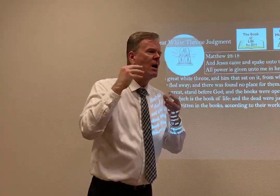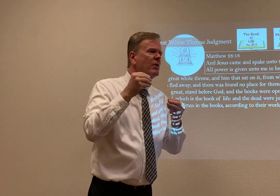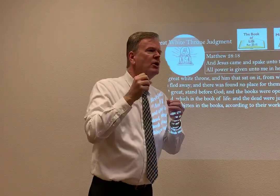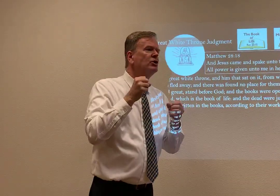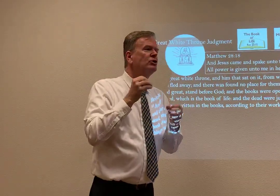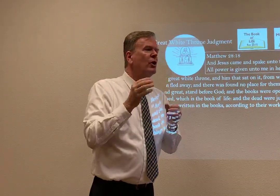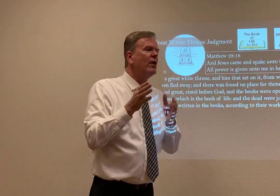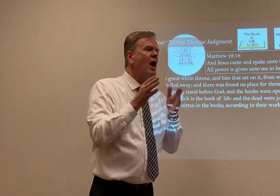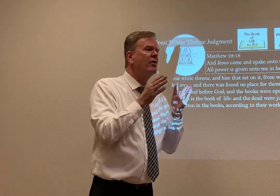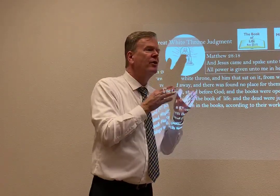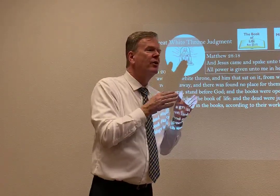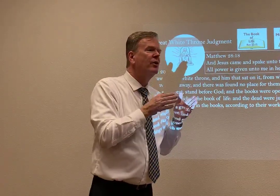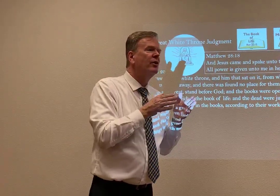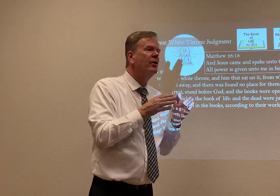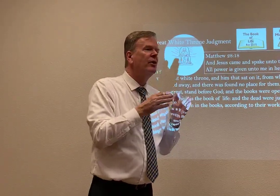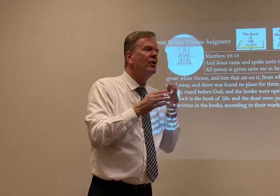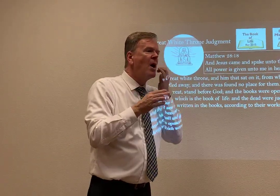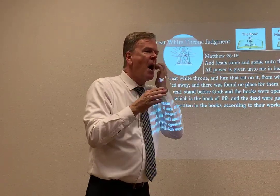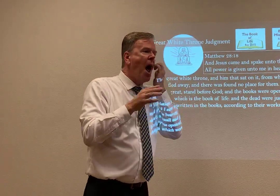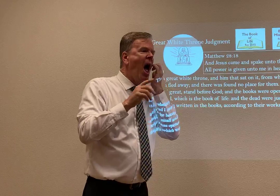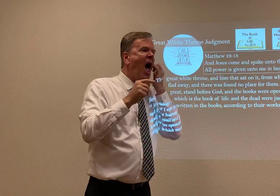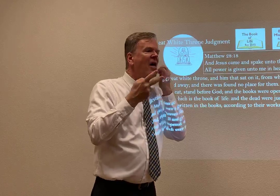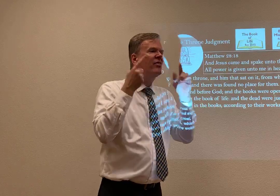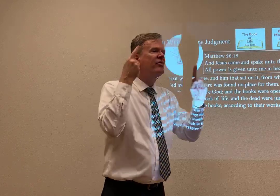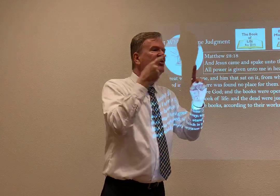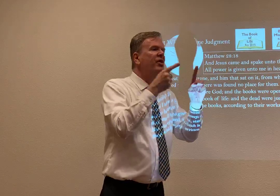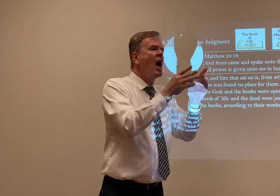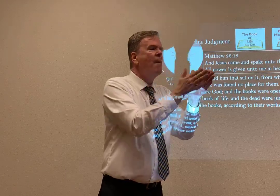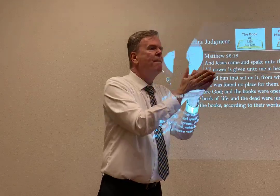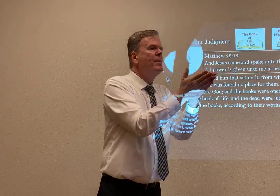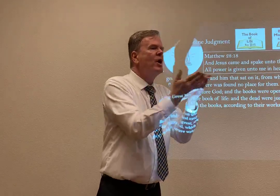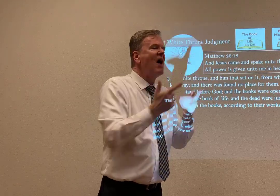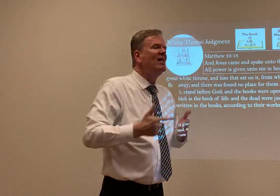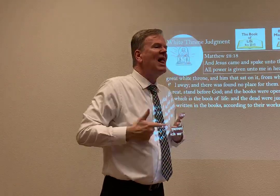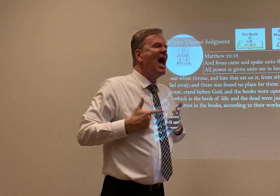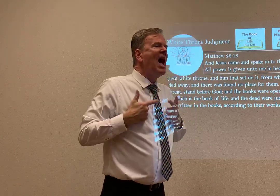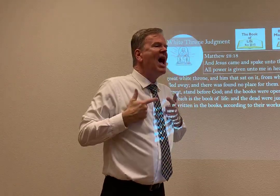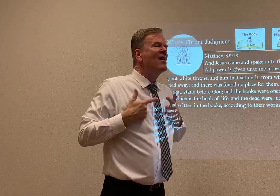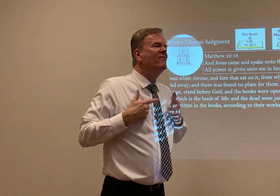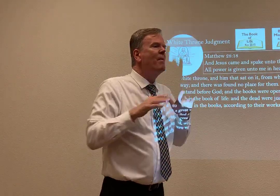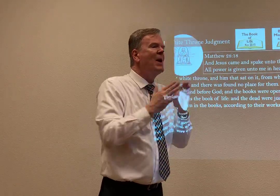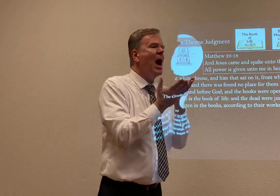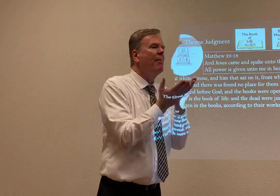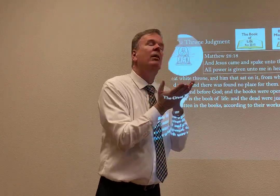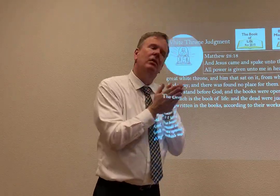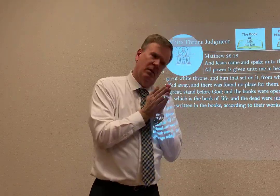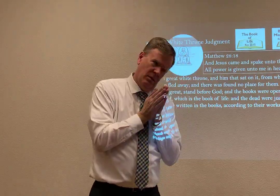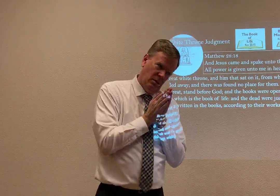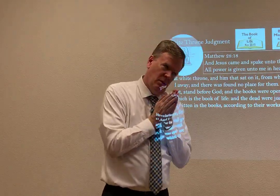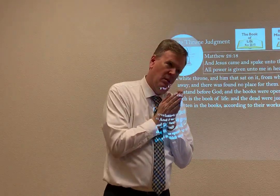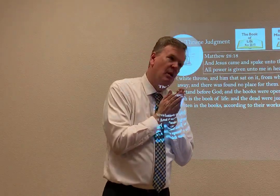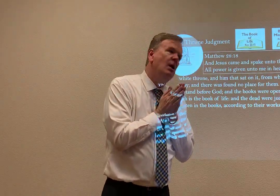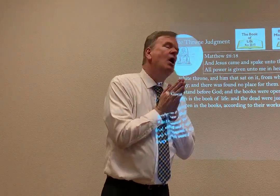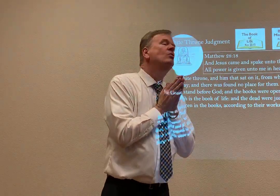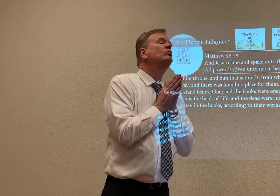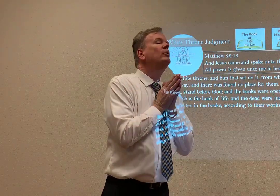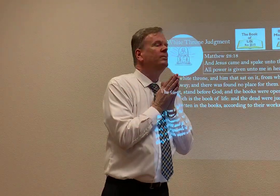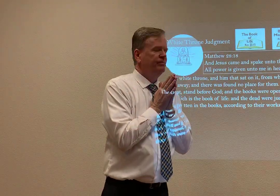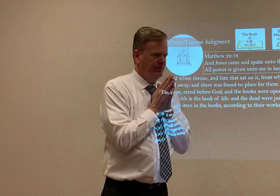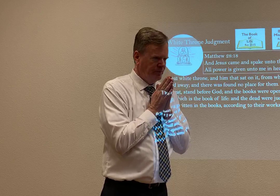With the names of the saved people. So then, the book of life is the Bible. So these are